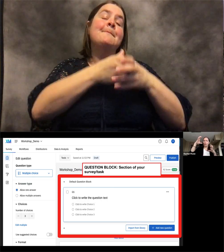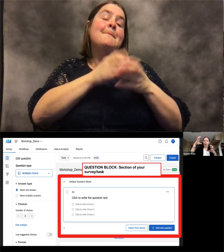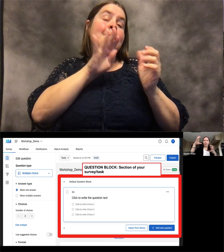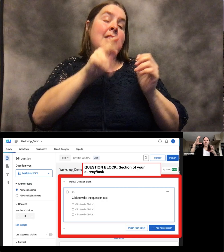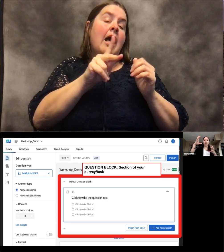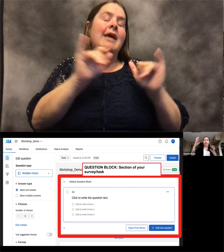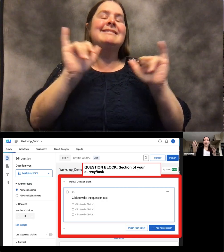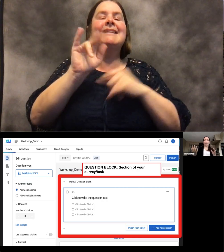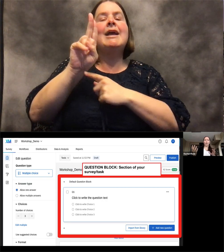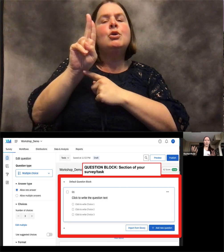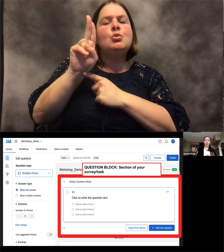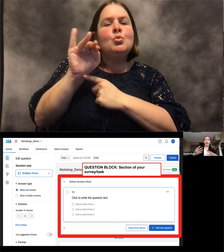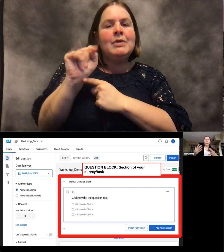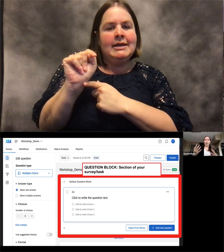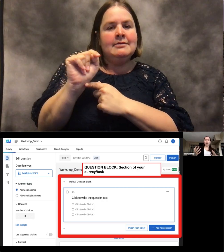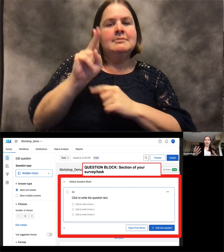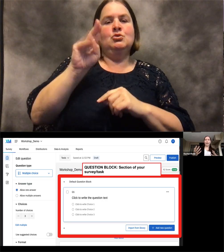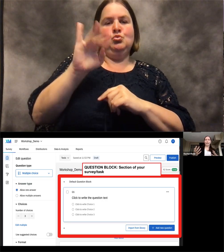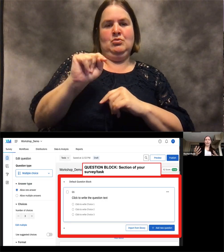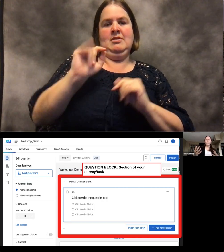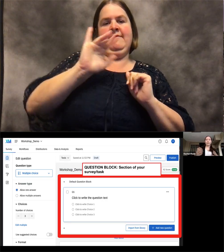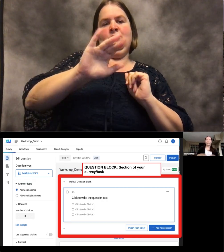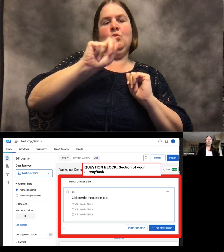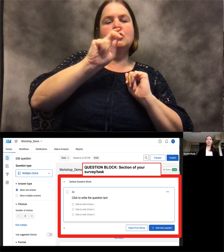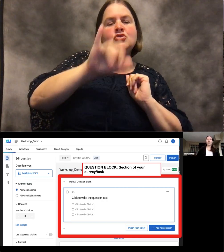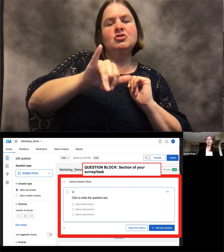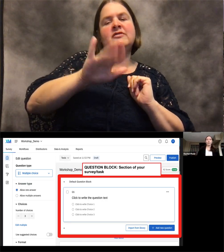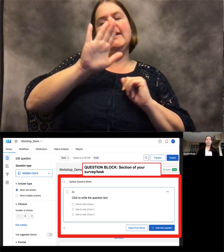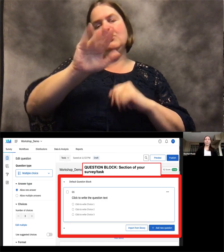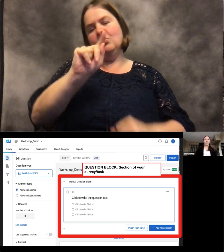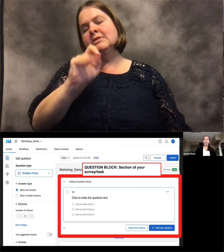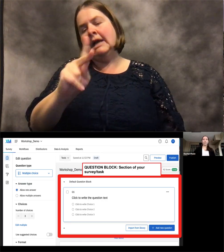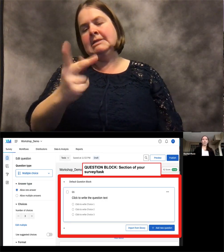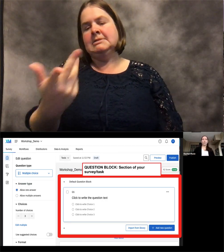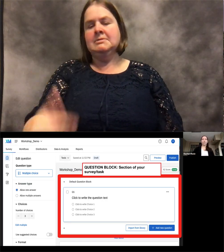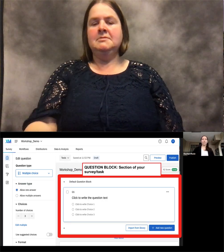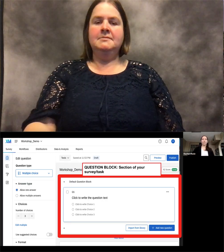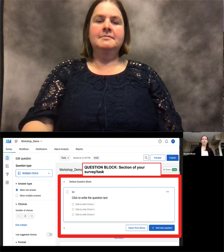the units of your survey or your task.